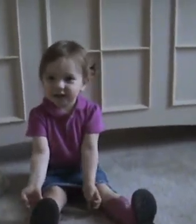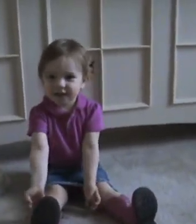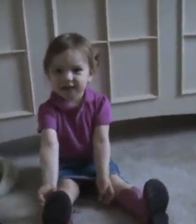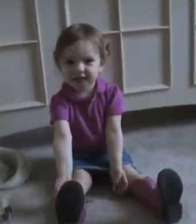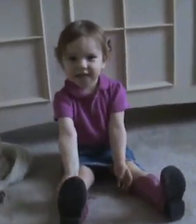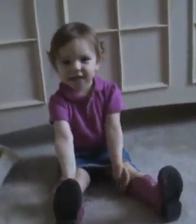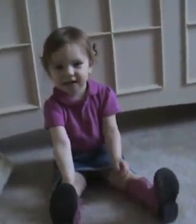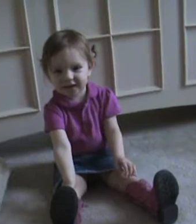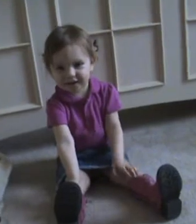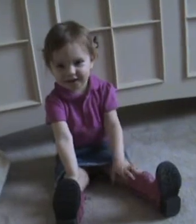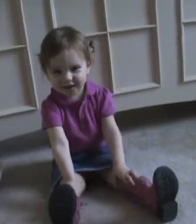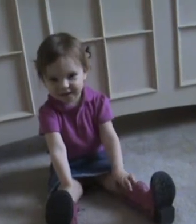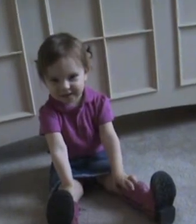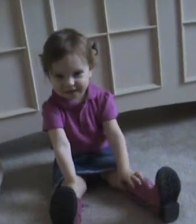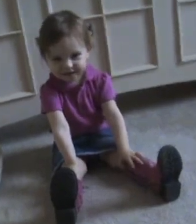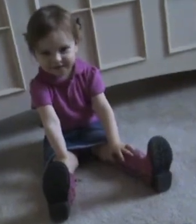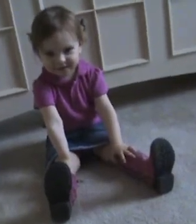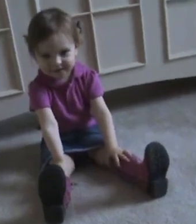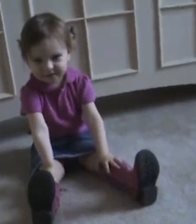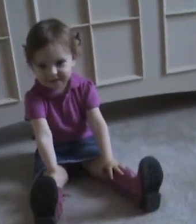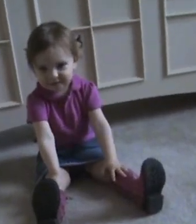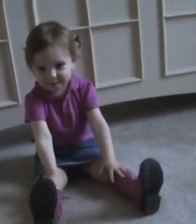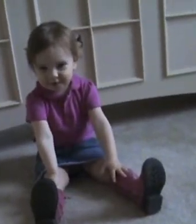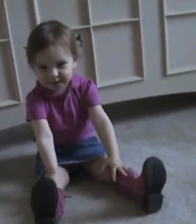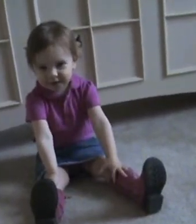Yes, Jesus loves me.